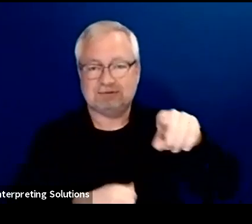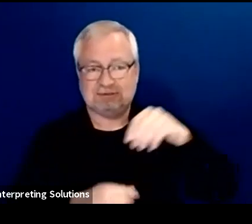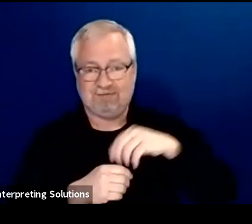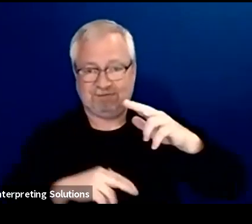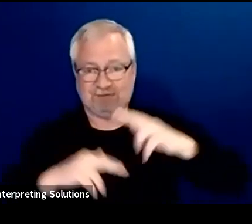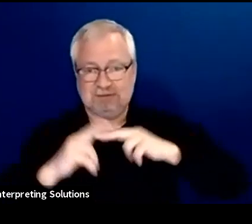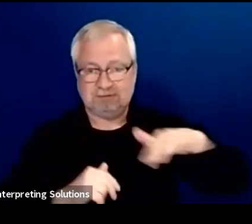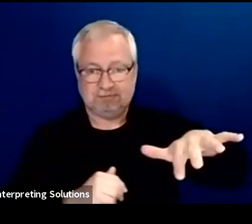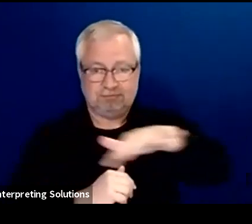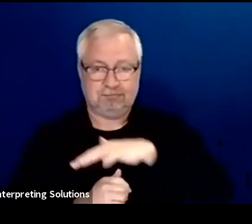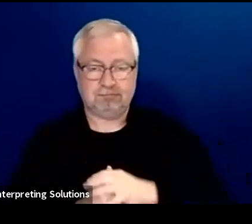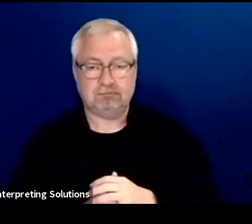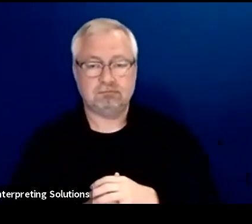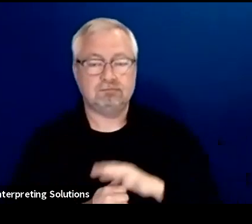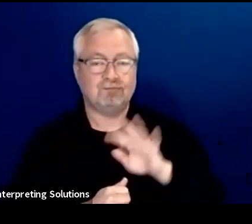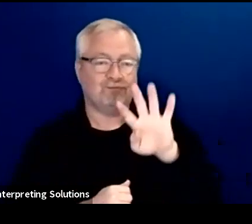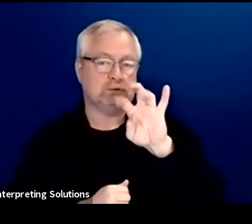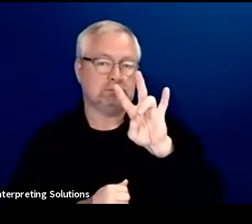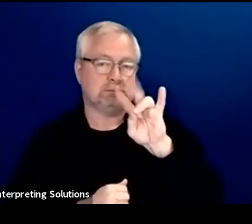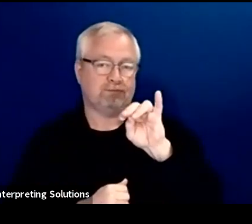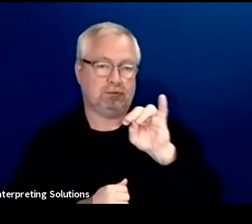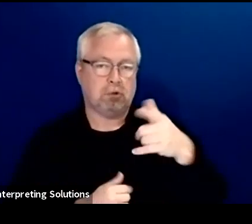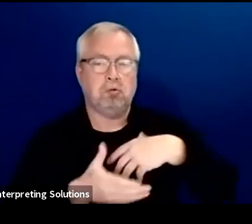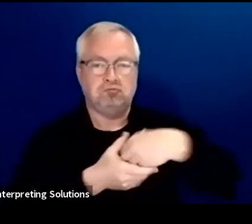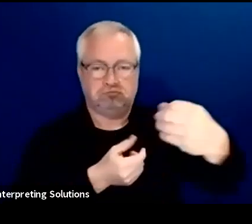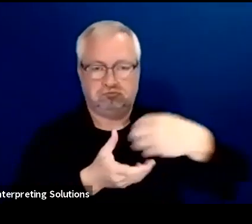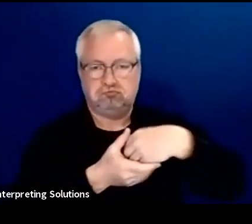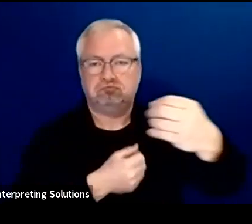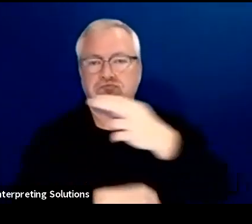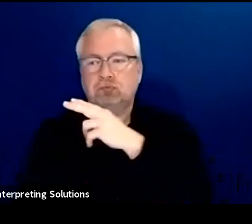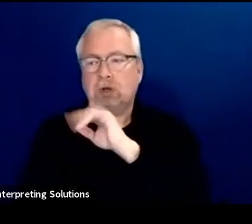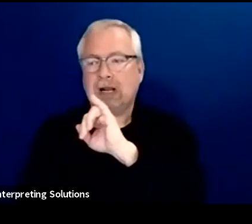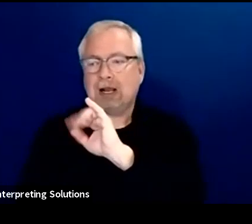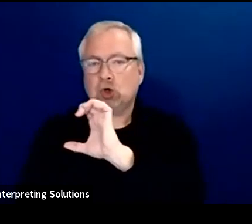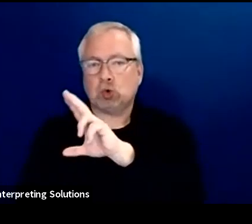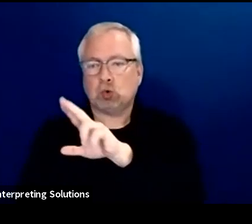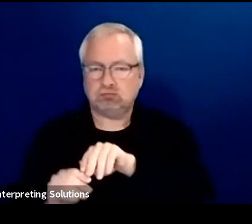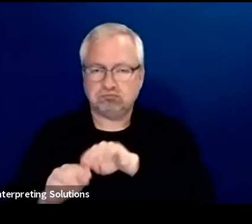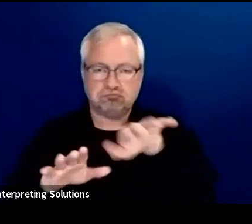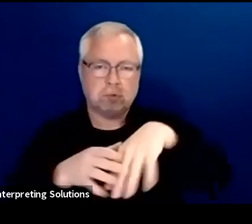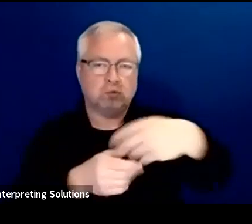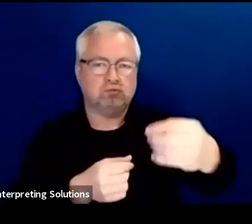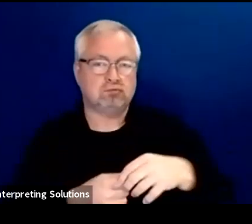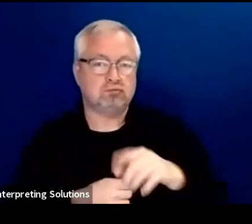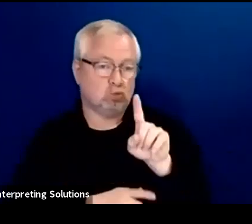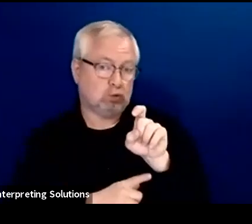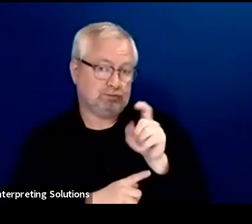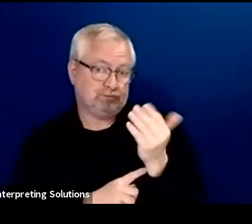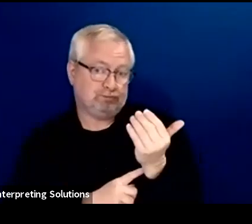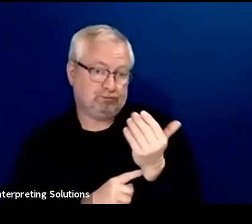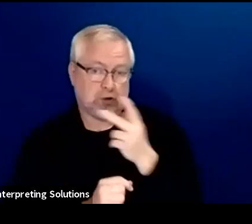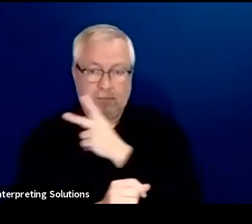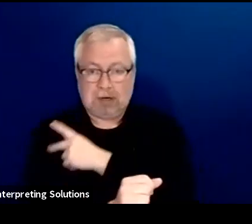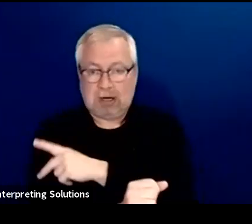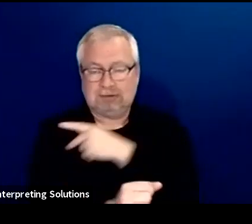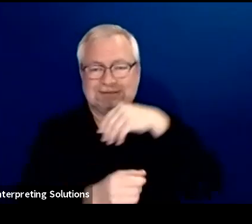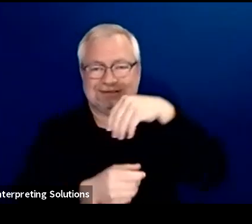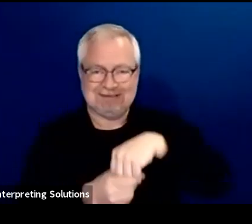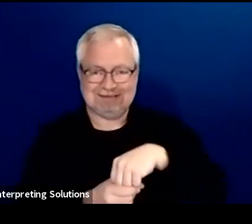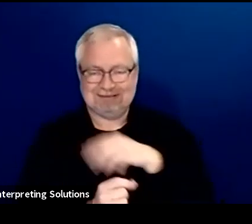from isolation. Currently 116 patients in the hospital as of today, 57 of those in intensive